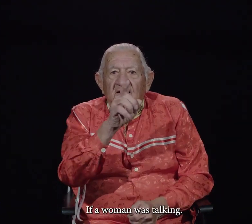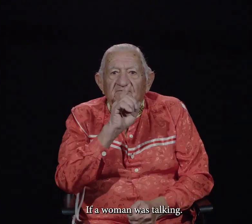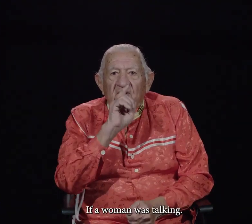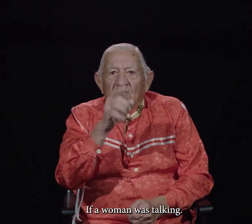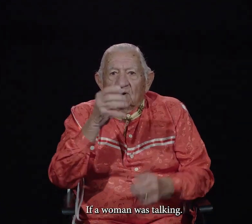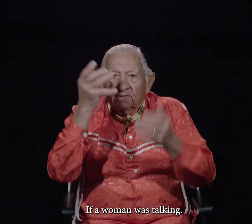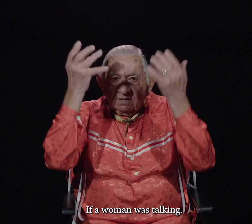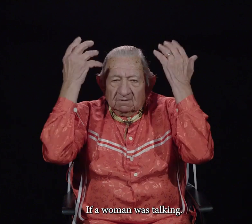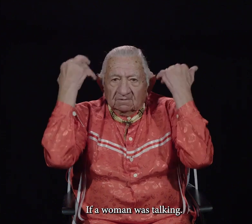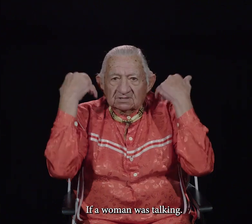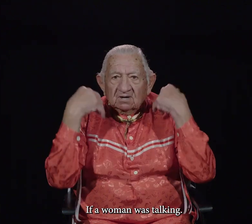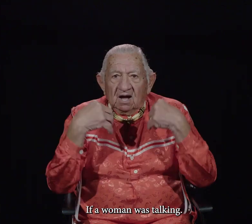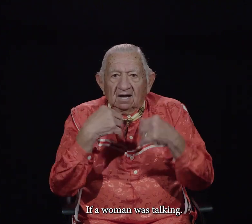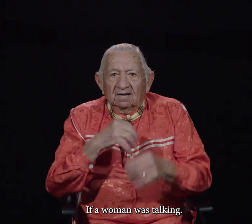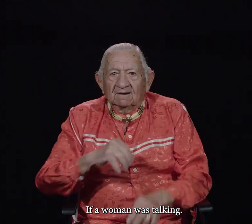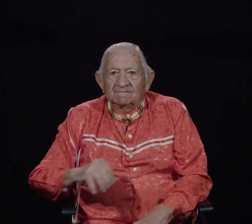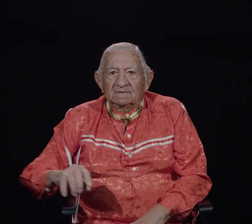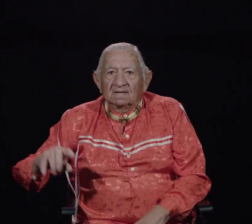If a woman was talking